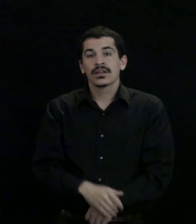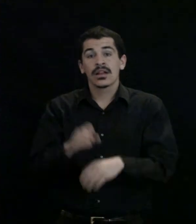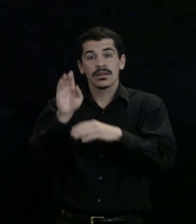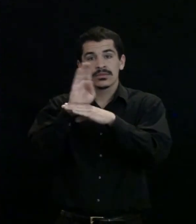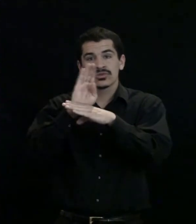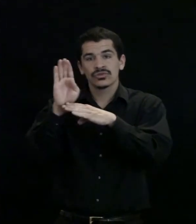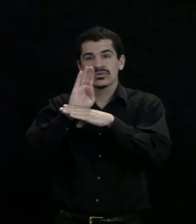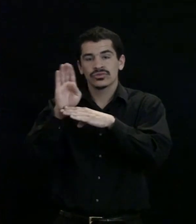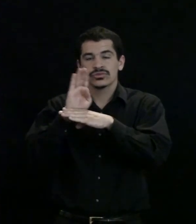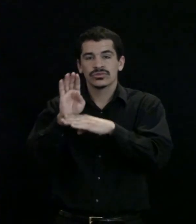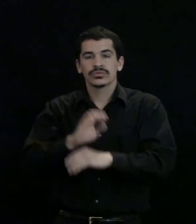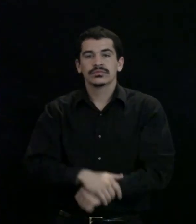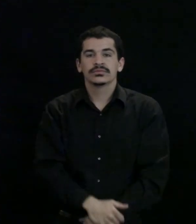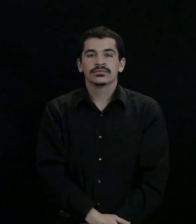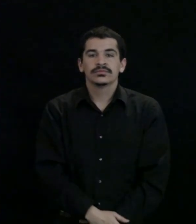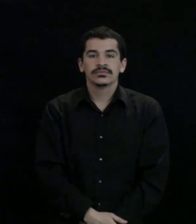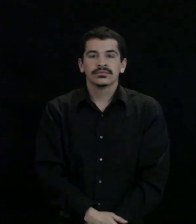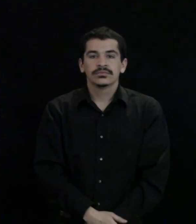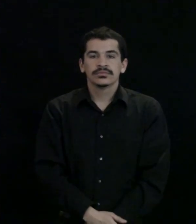commercial.